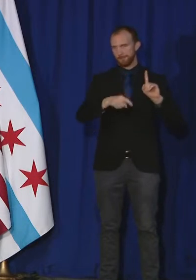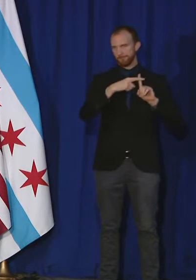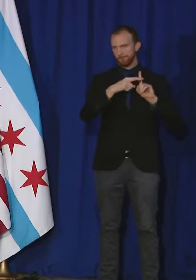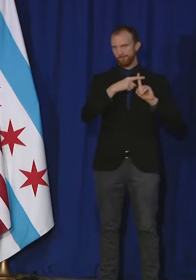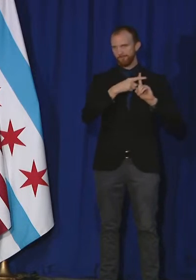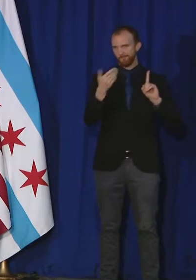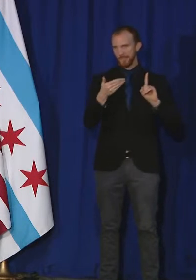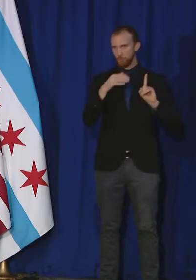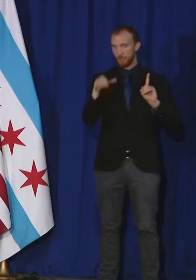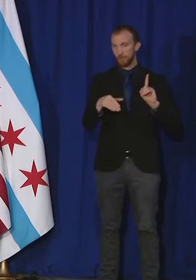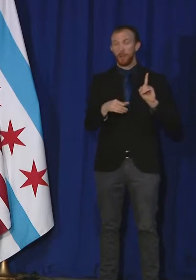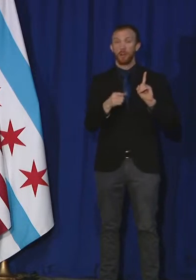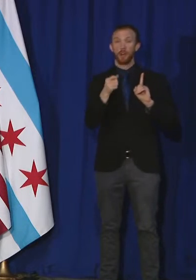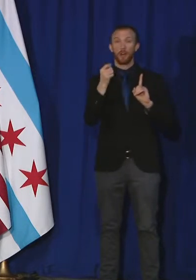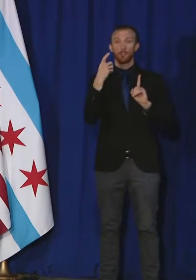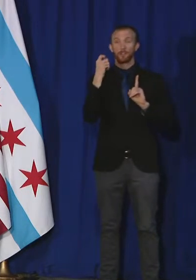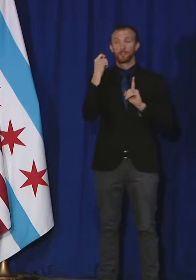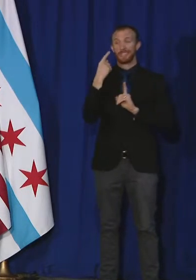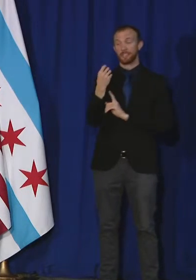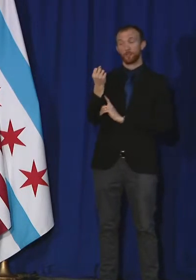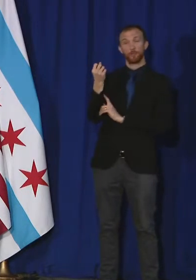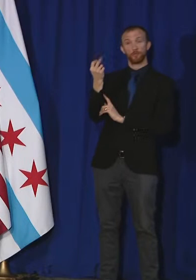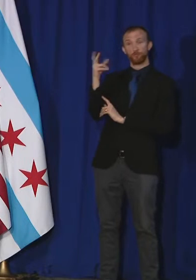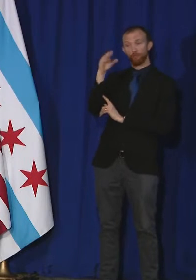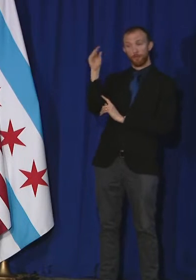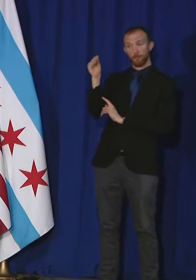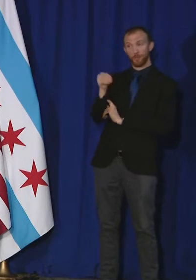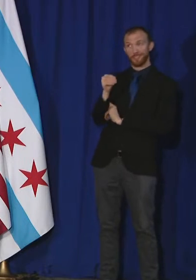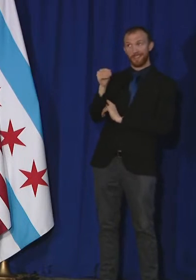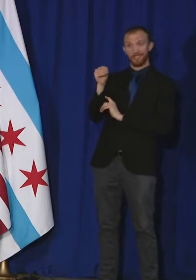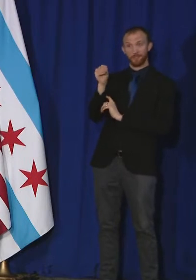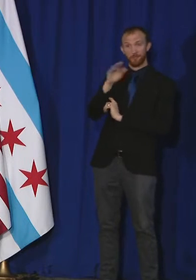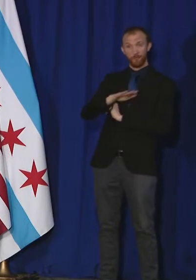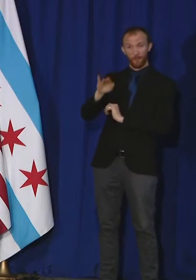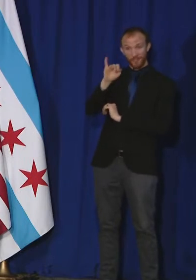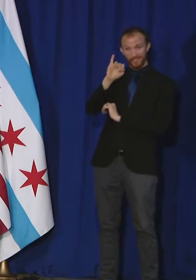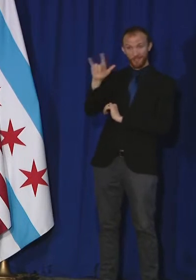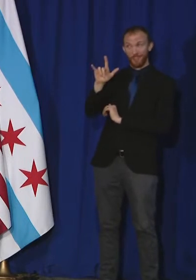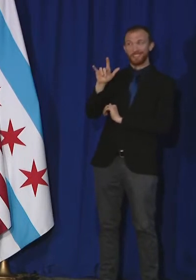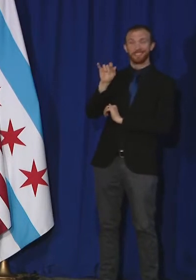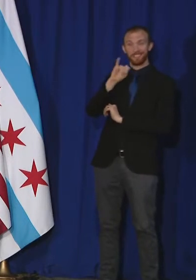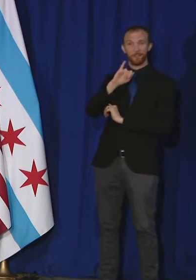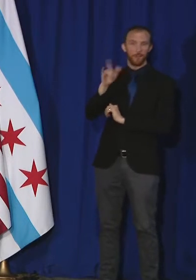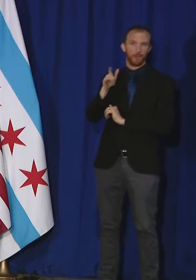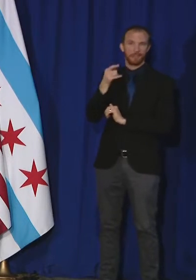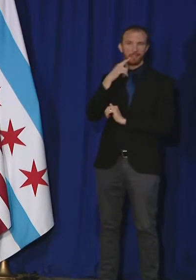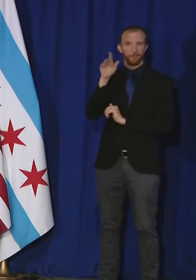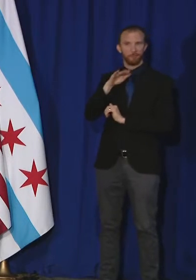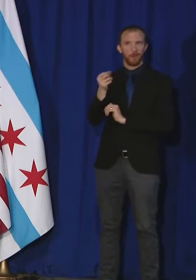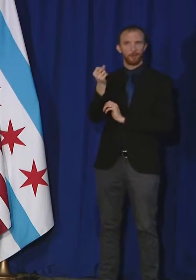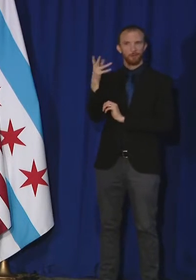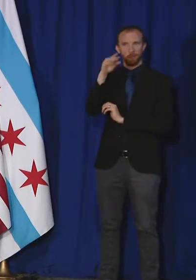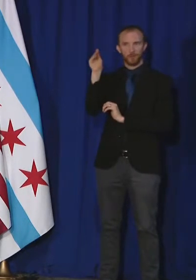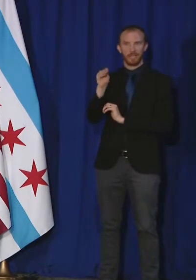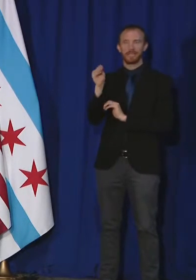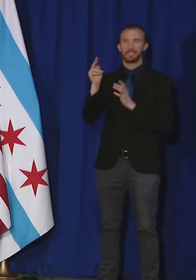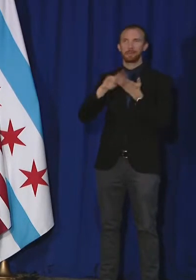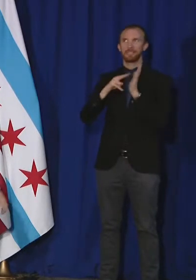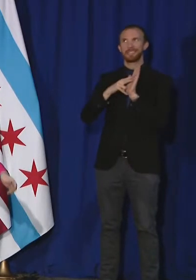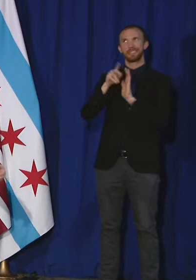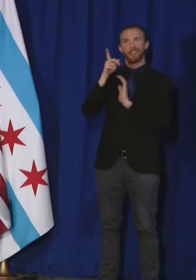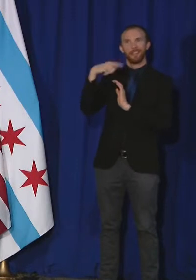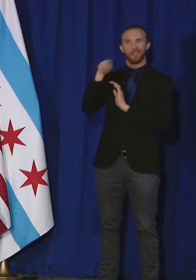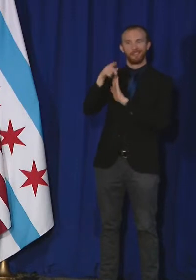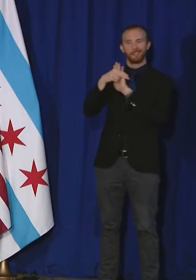will note that is below the 12% that's being discussed at the state level related to potentially being able to move out of that tier